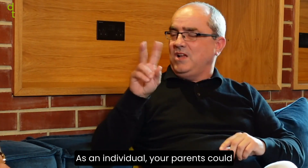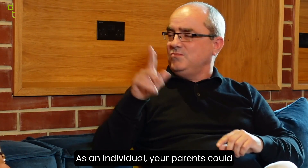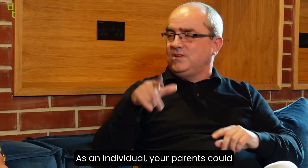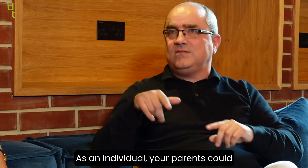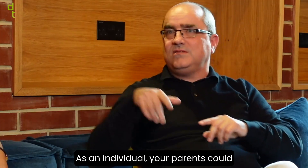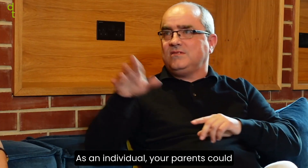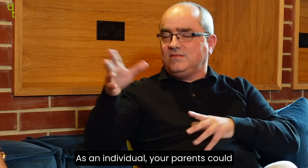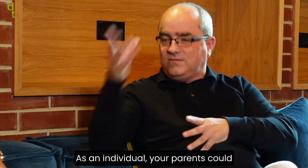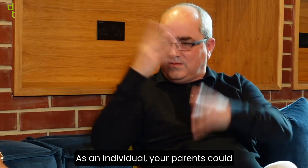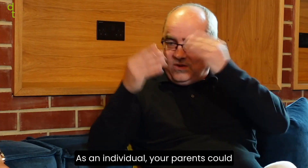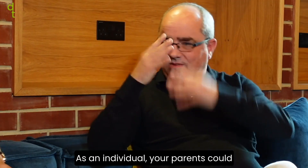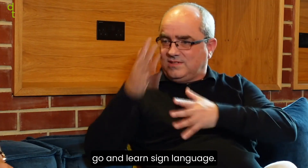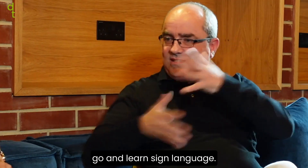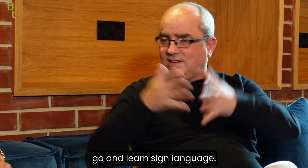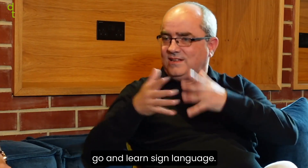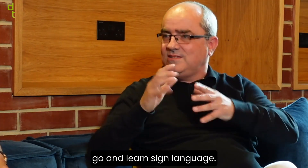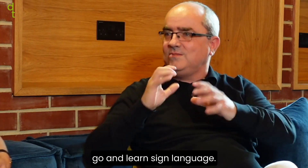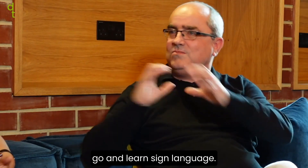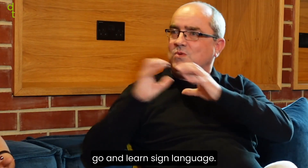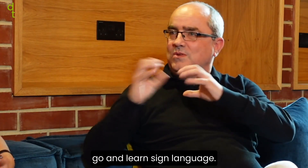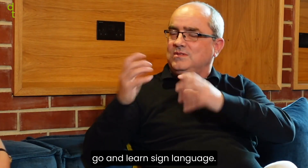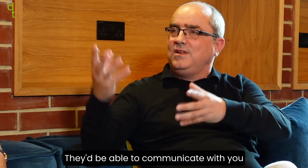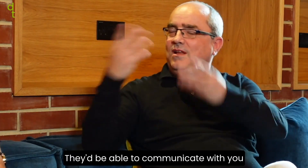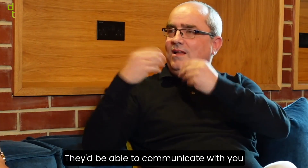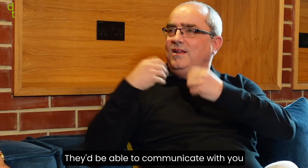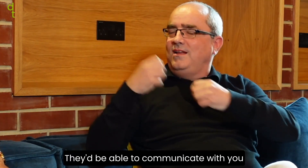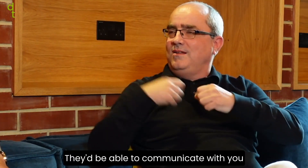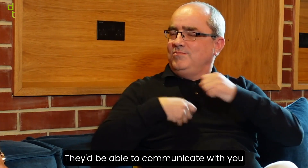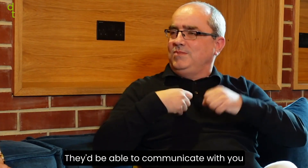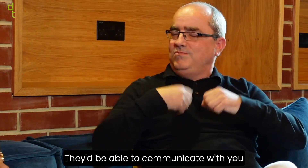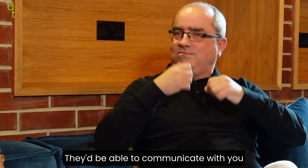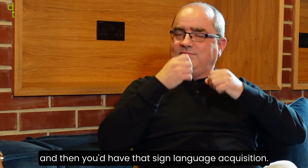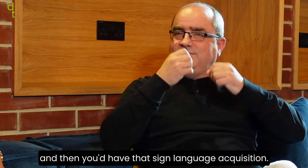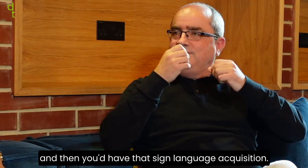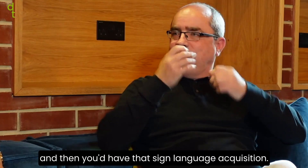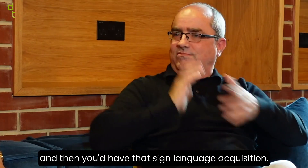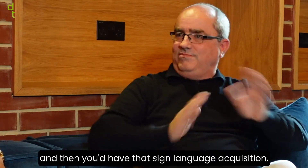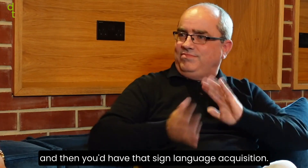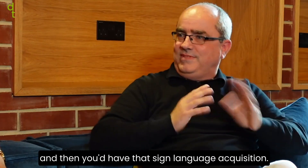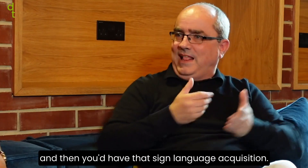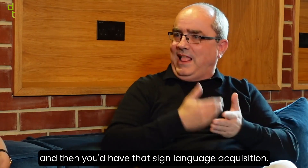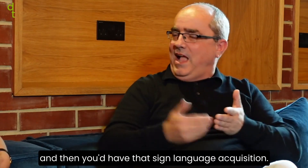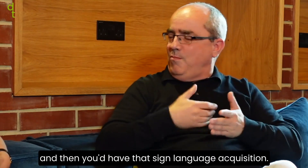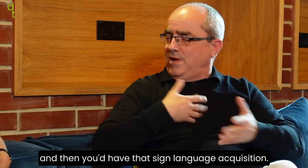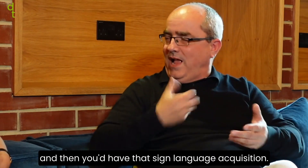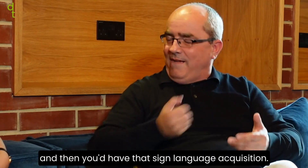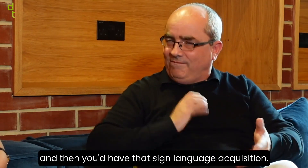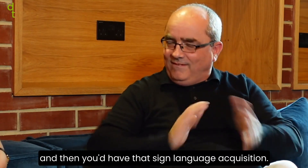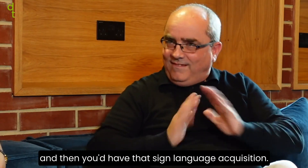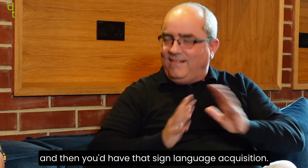an individual, your parents could go and learn sign language, they'd be able to communicate with you, and then you'd have that sign language